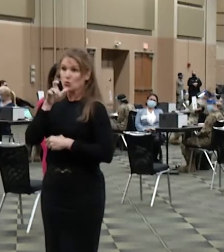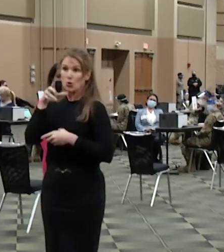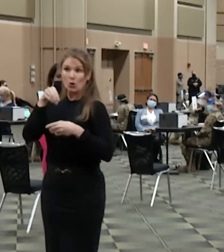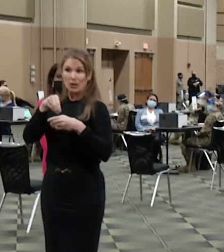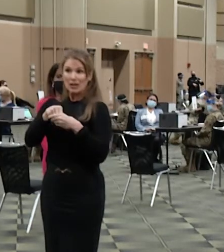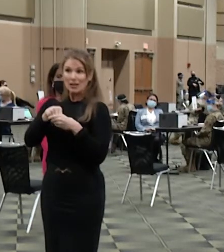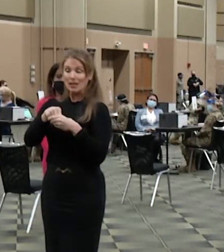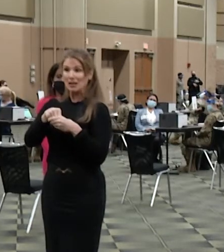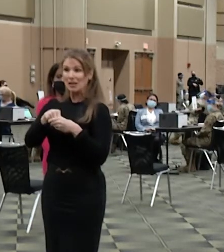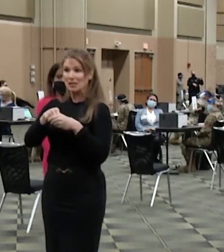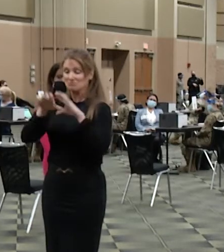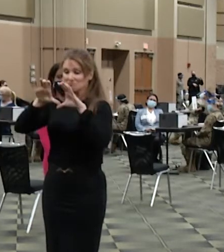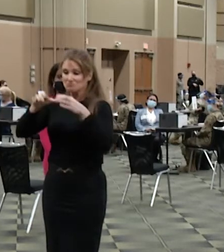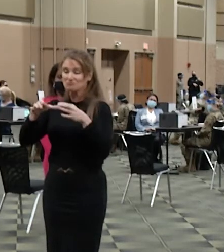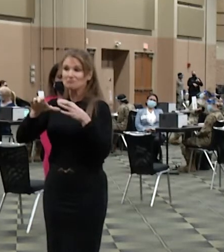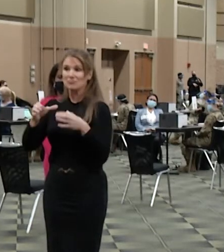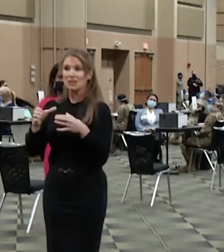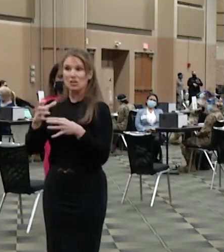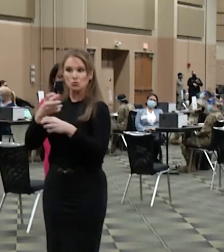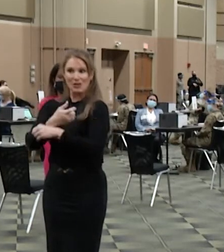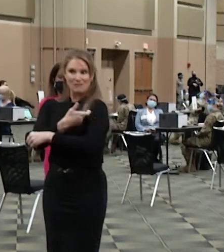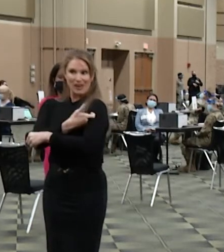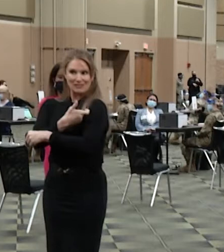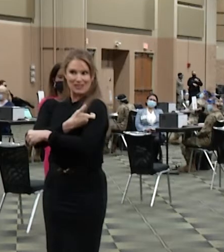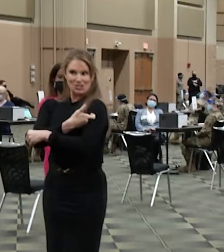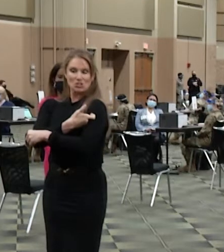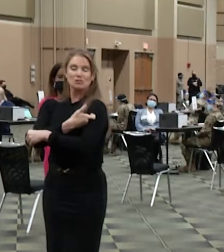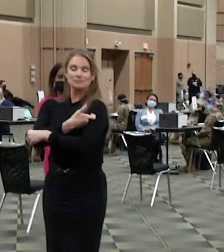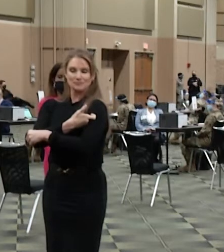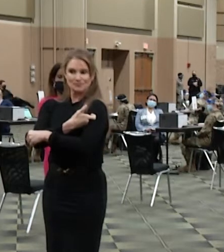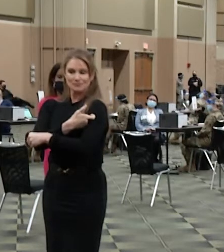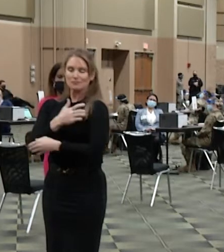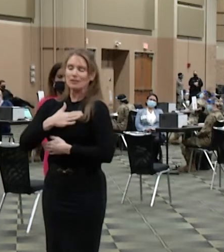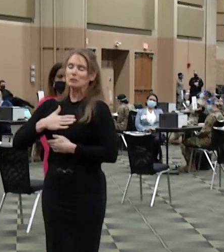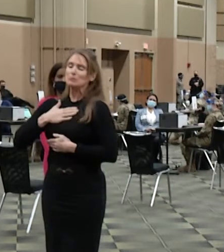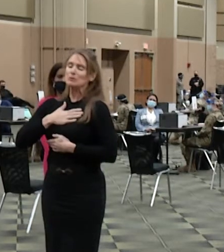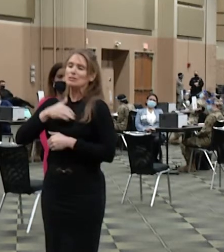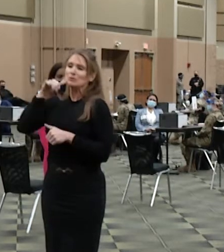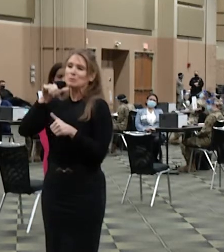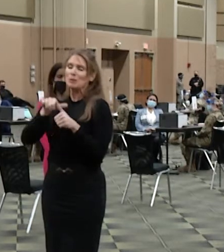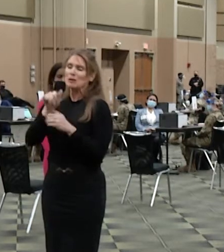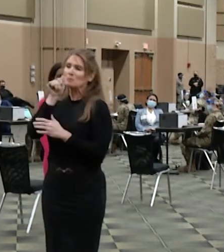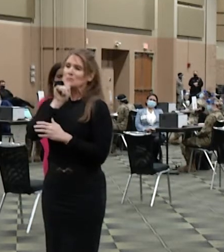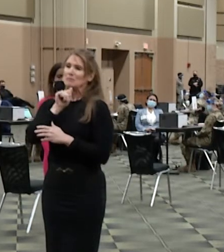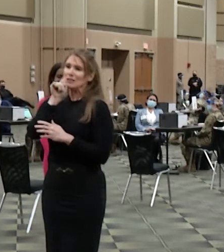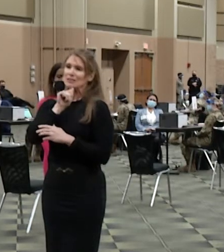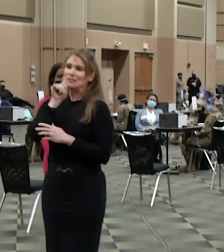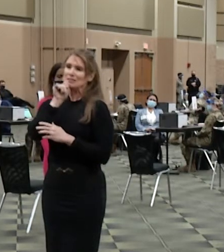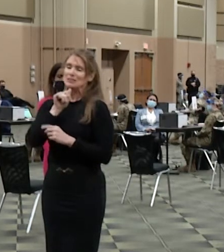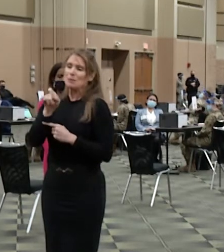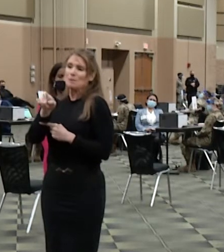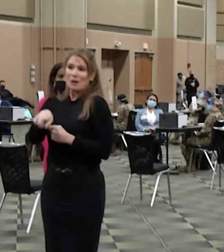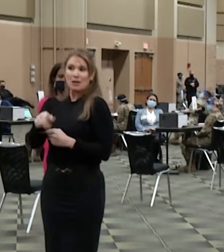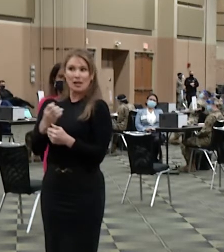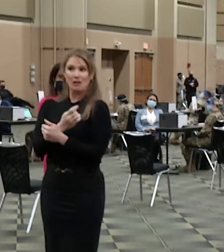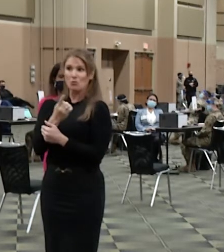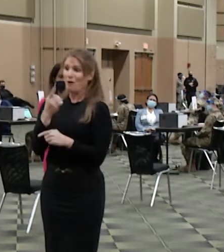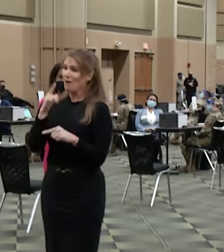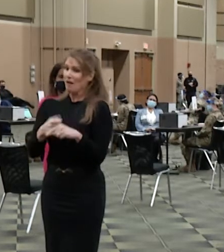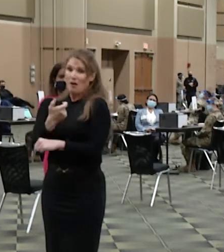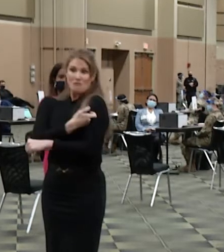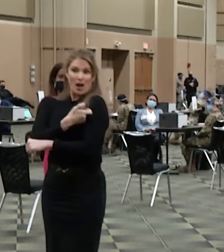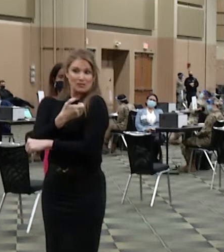the subcategory to get their vaccination, please have patience. Everyone won't be able to